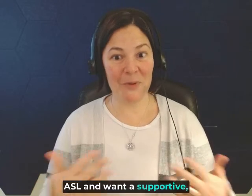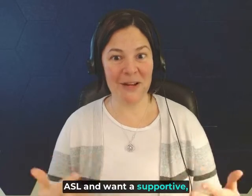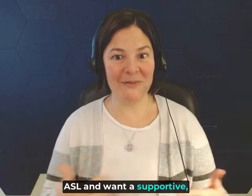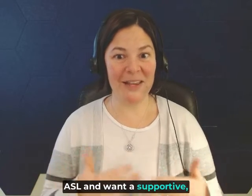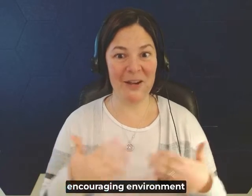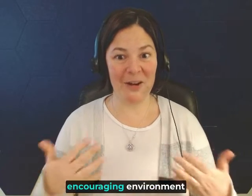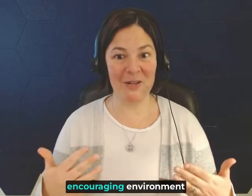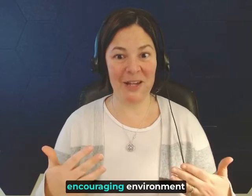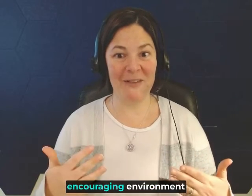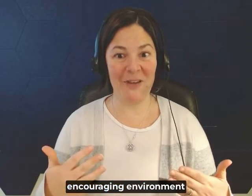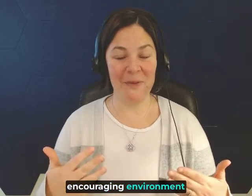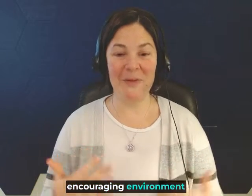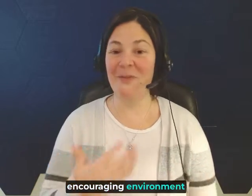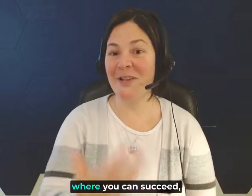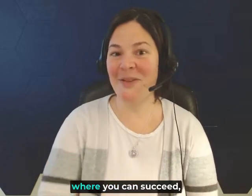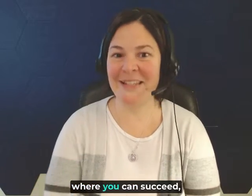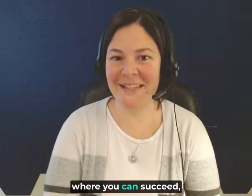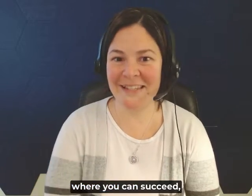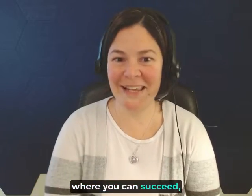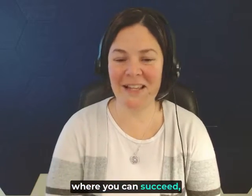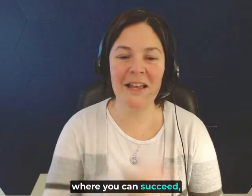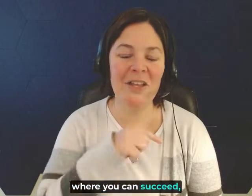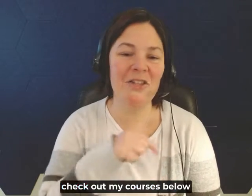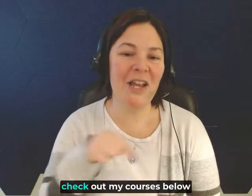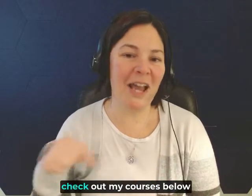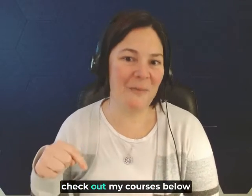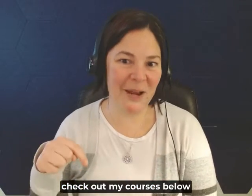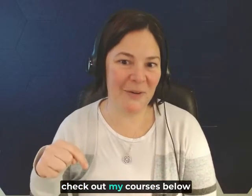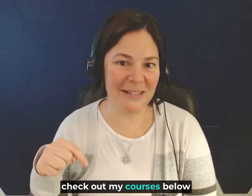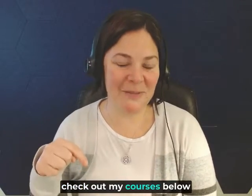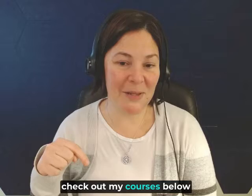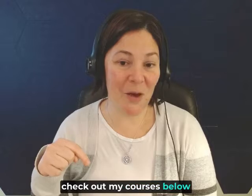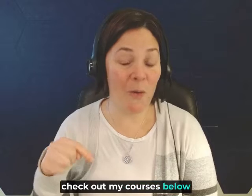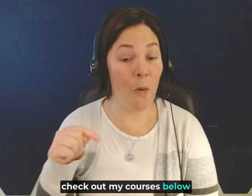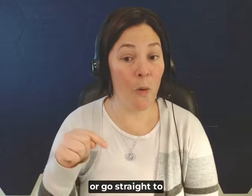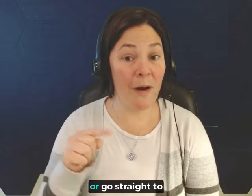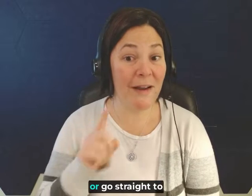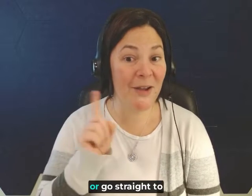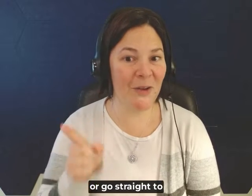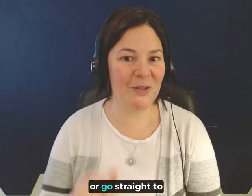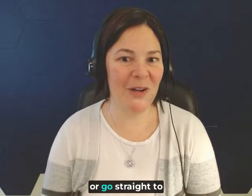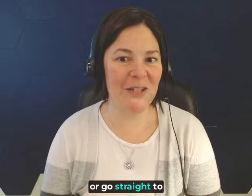supportive, encouraging environment where you can succeed, check out my courses below or go straight